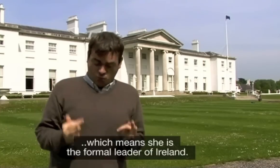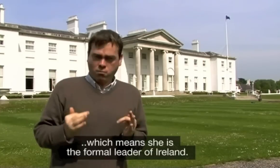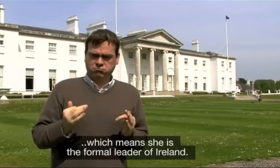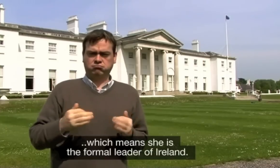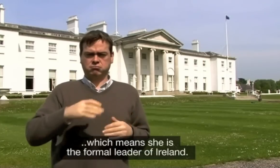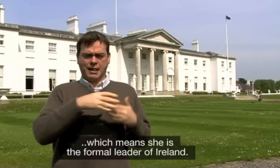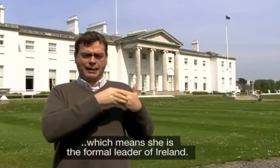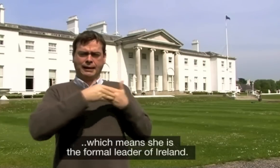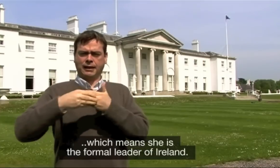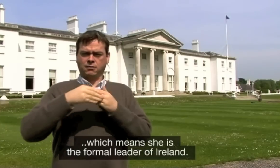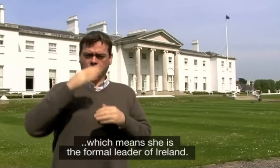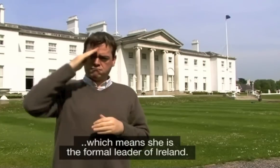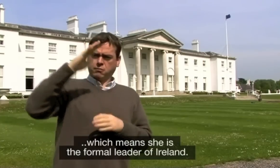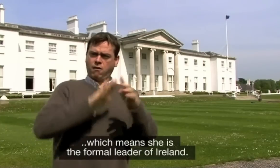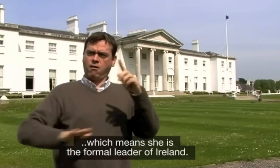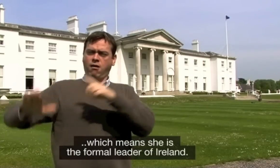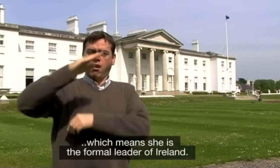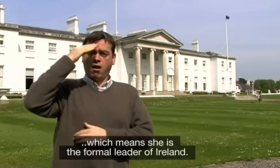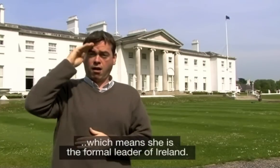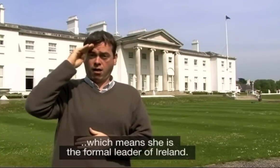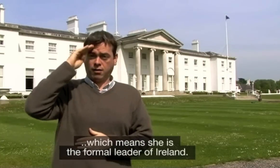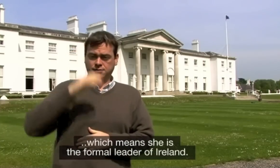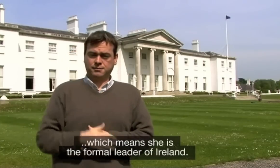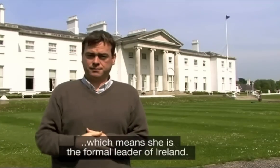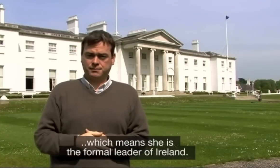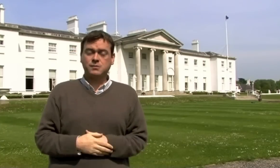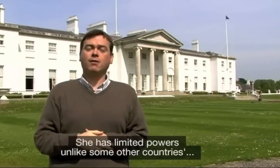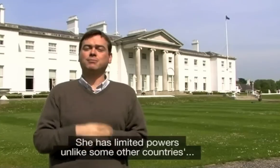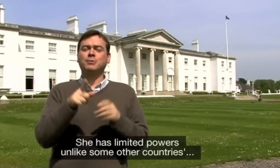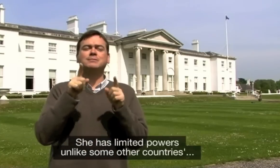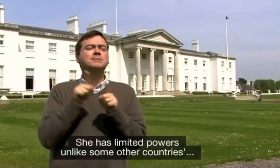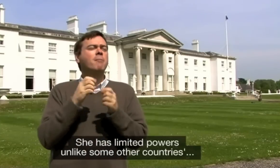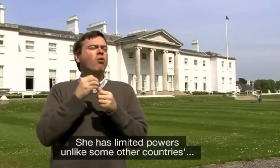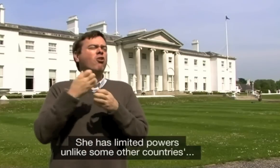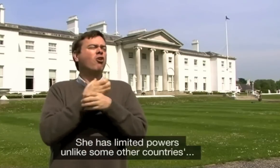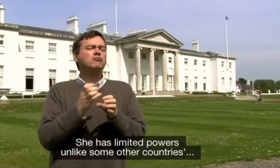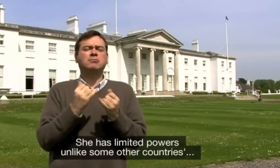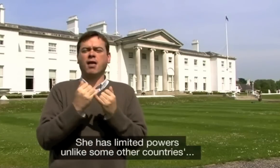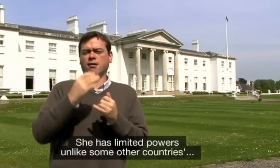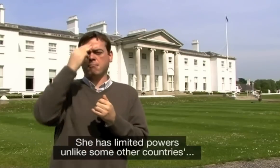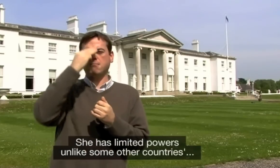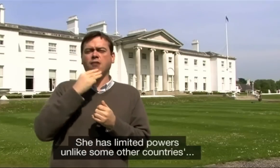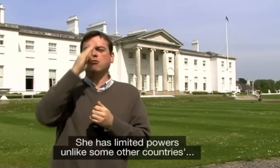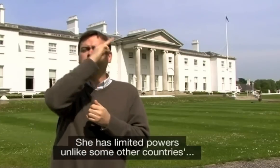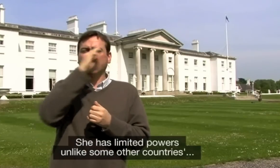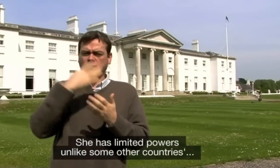which means she is the formal leader of Ireland. She has limited powers, unlike some other